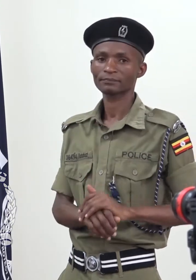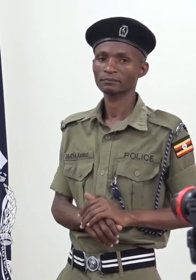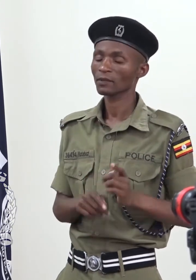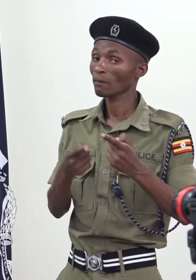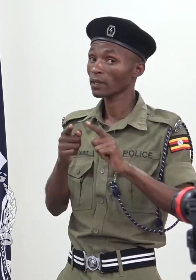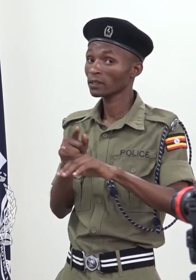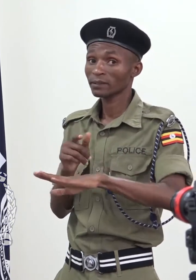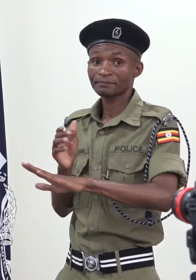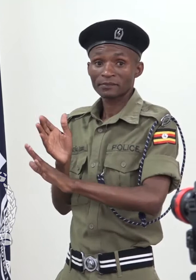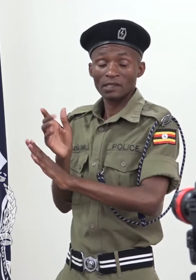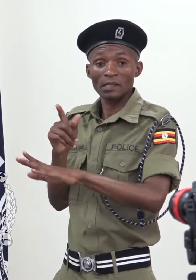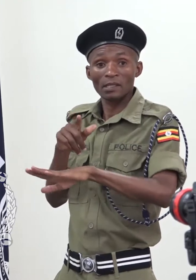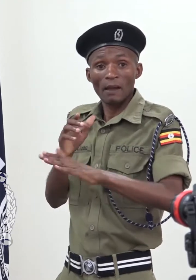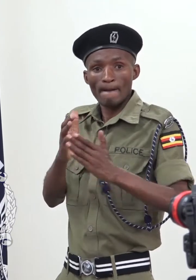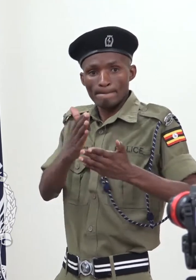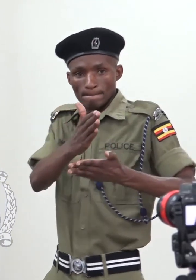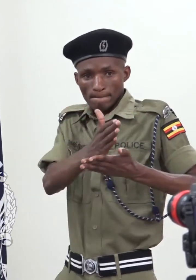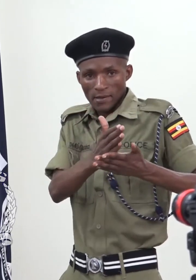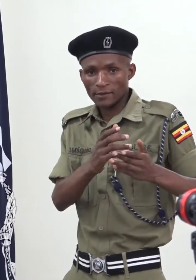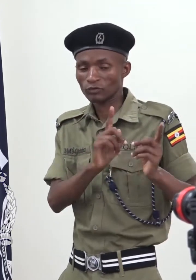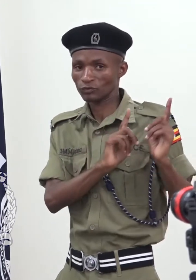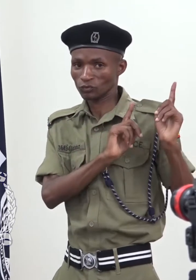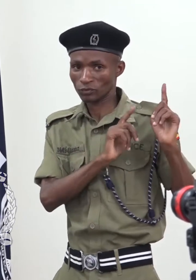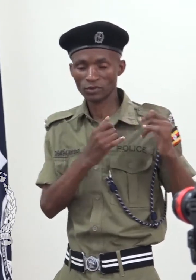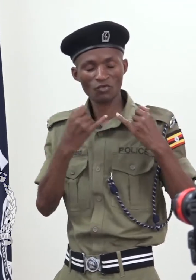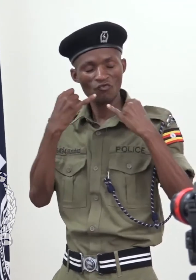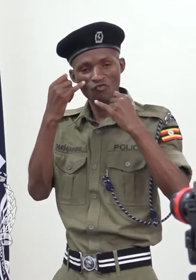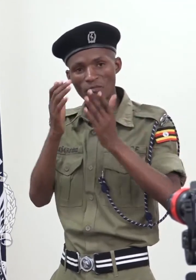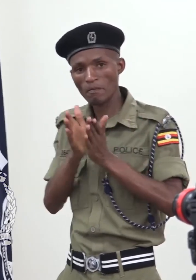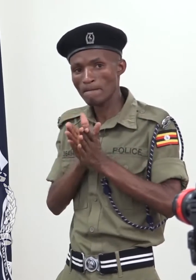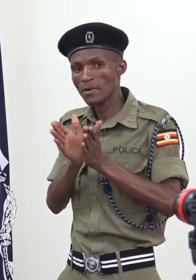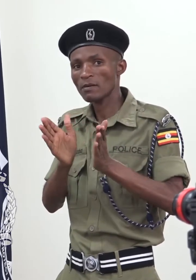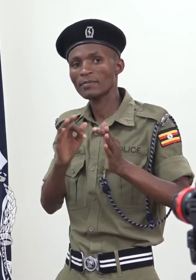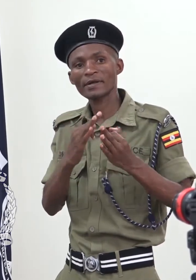to inform mourners, celebrants, and all members of the public that